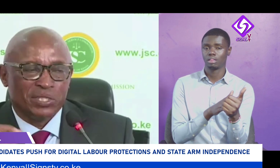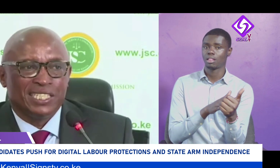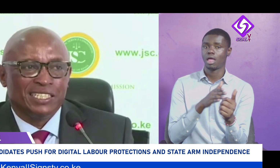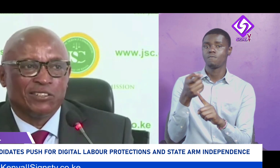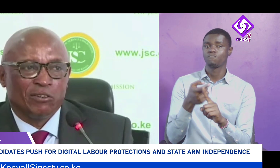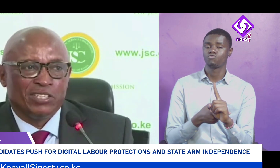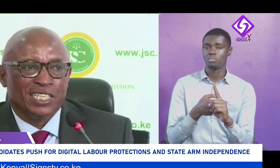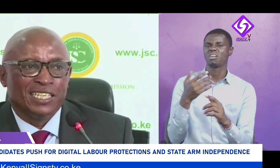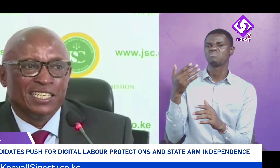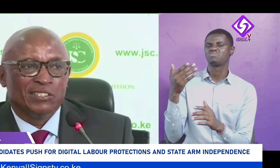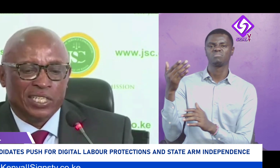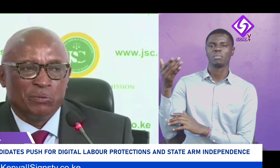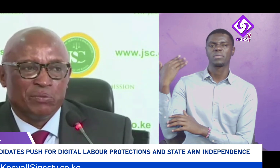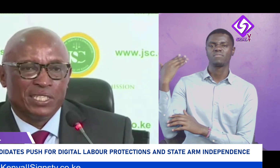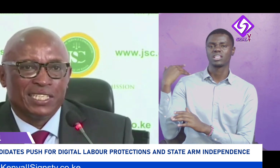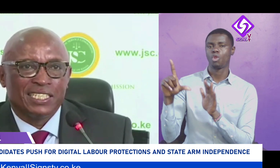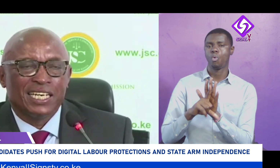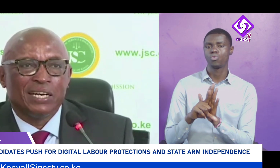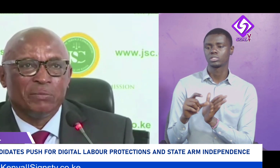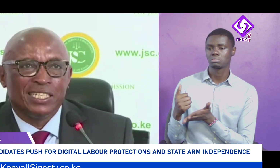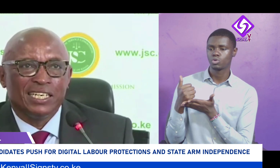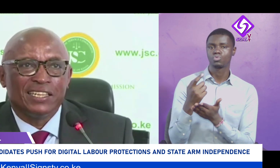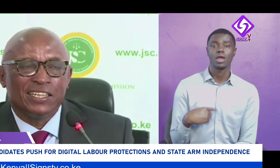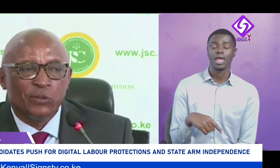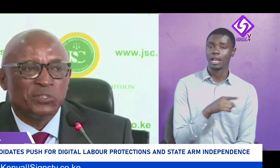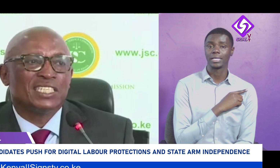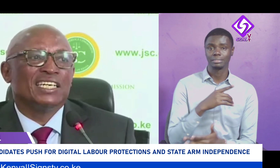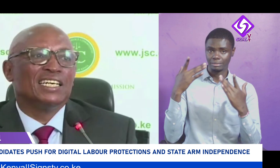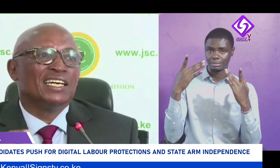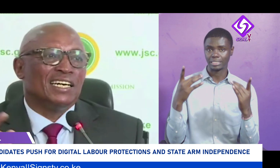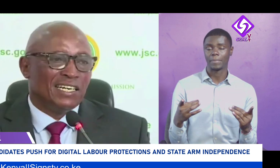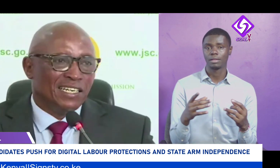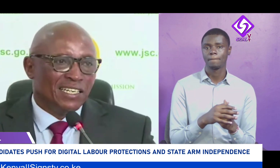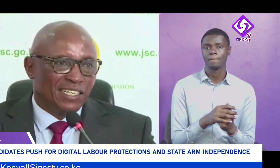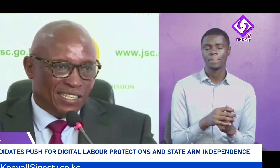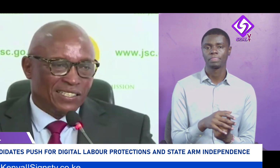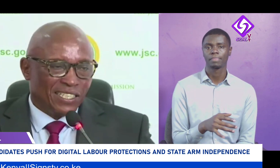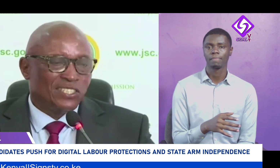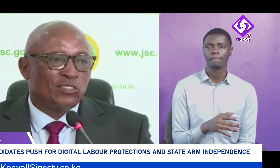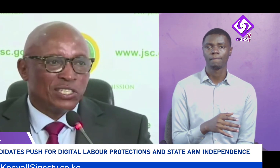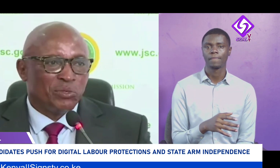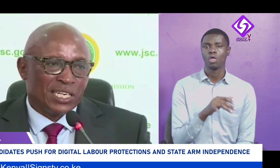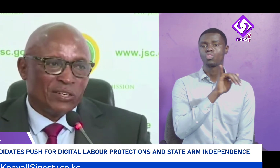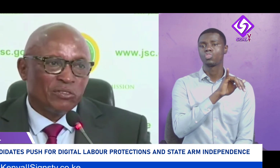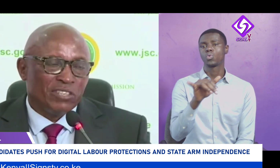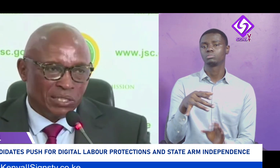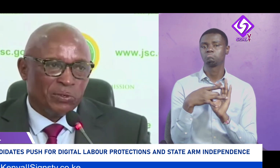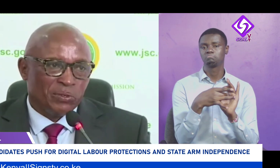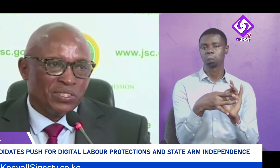precedents all over to help us determine those relationships which are not visible. They're